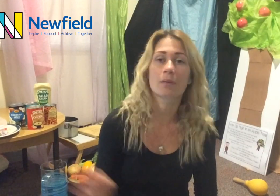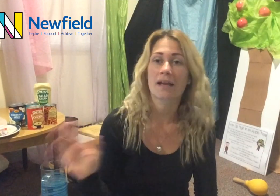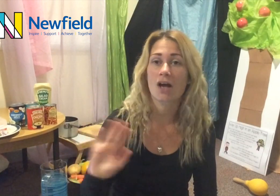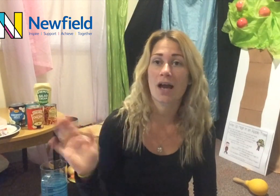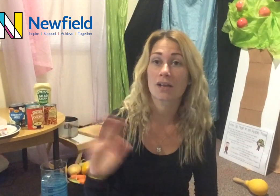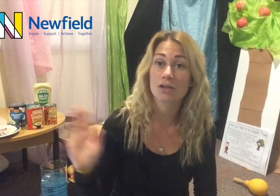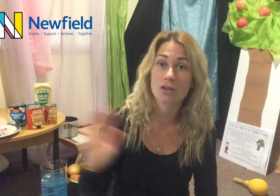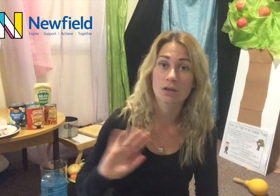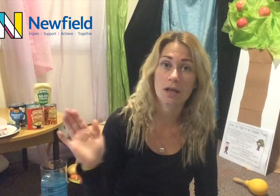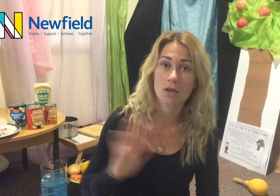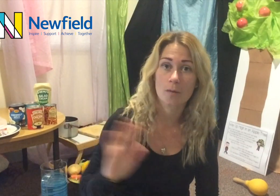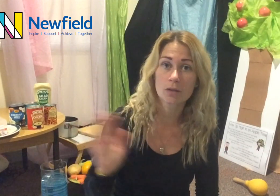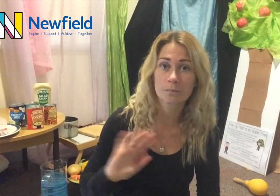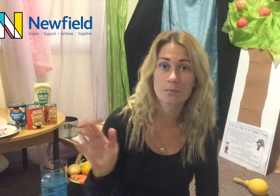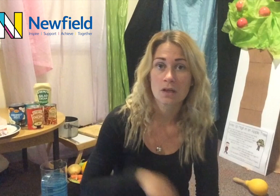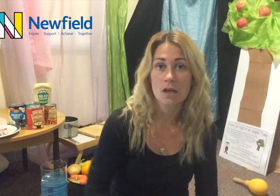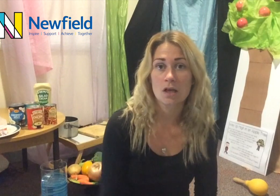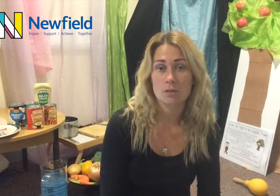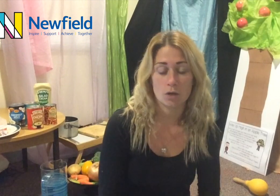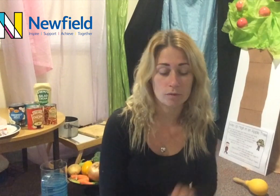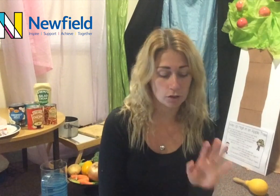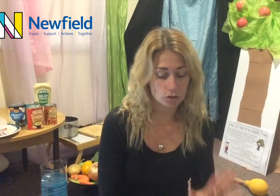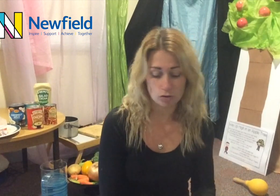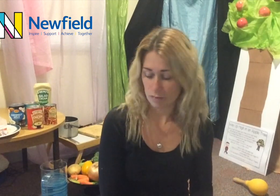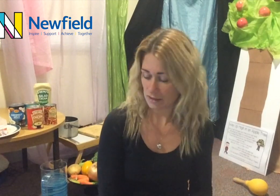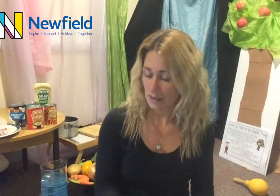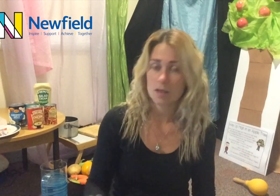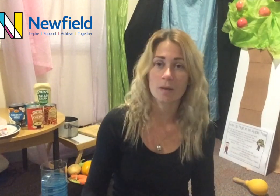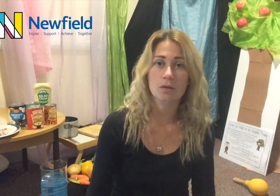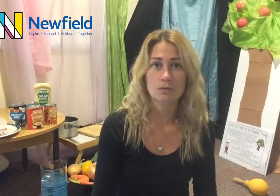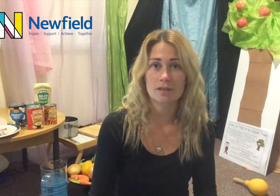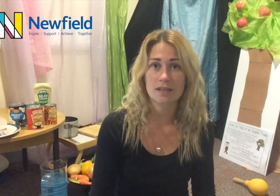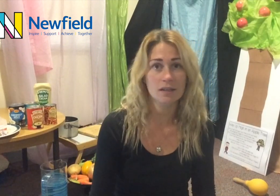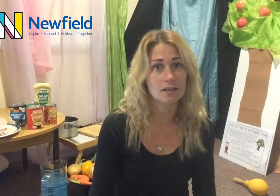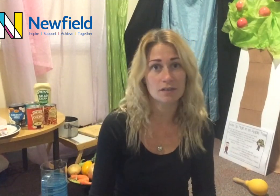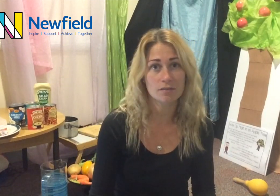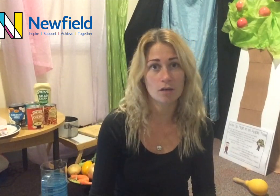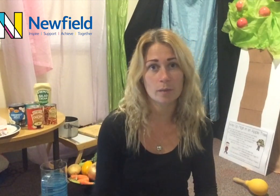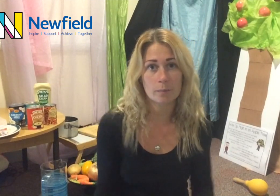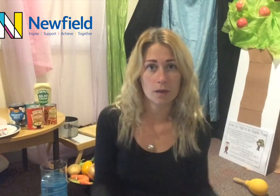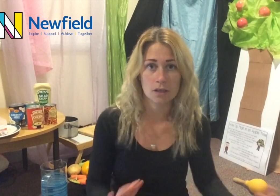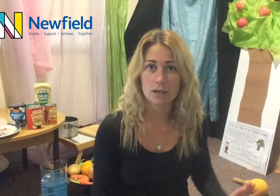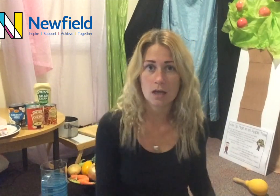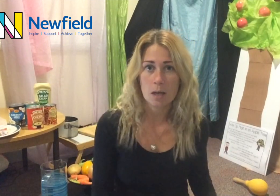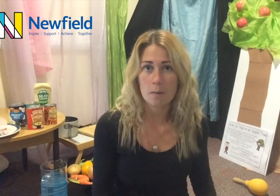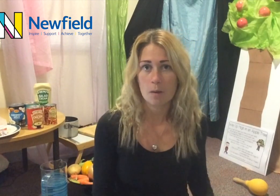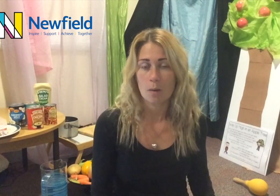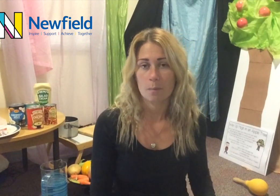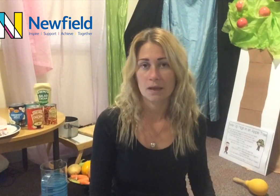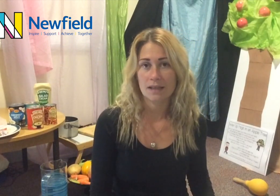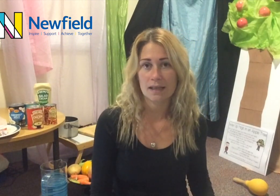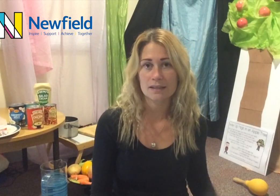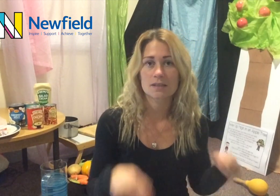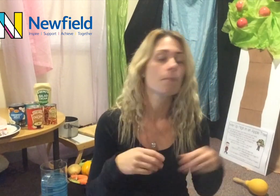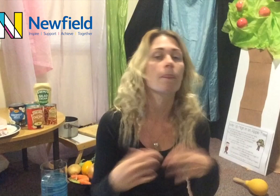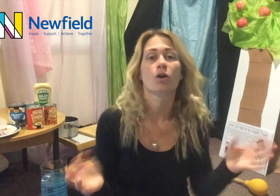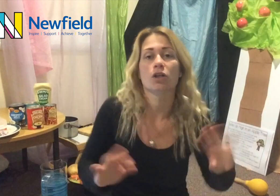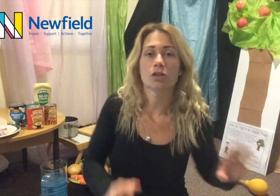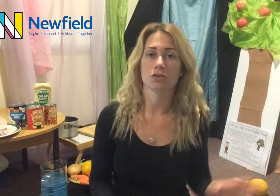playing our hello song like normal. So I hope you've got your drum ready and your bells ready, and if not, remember you can bang your legs or you can just